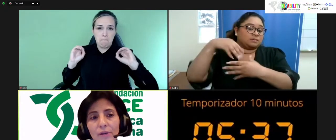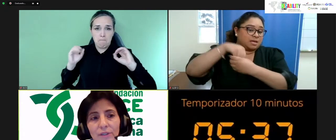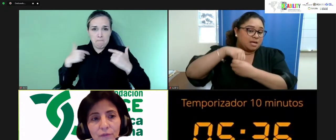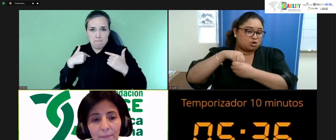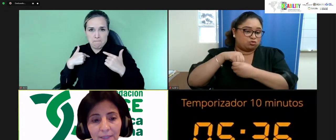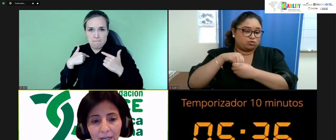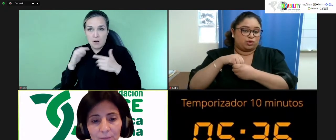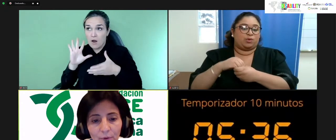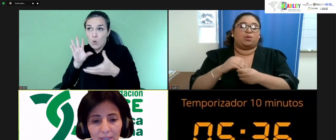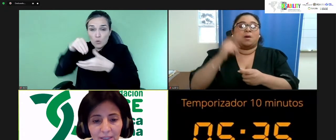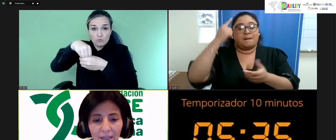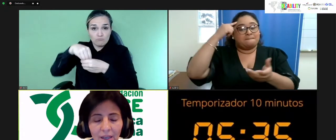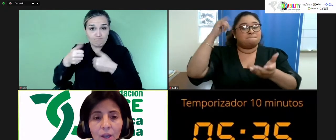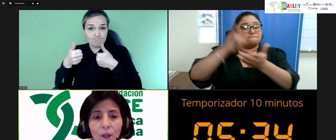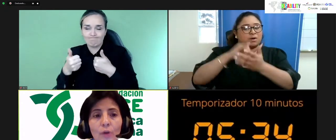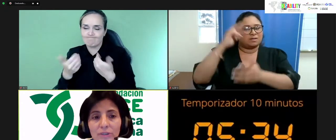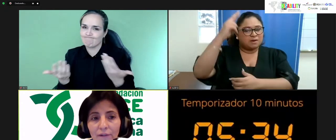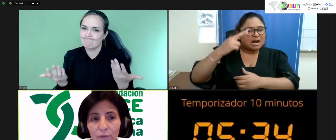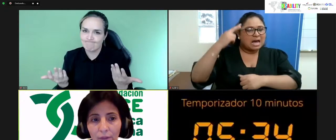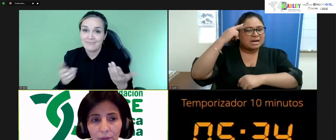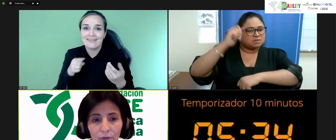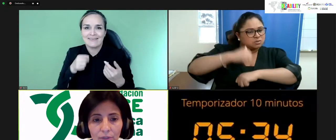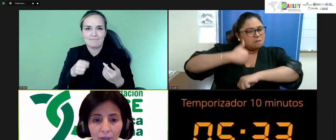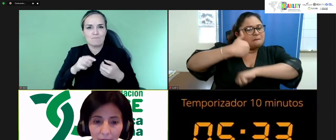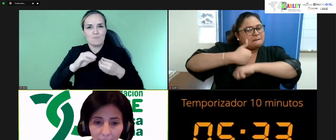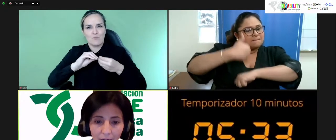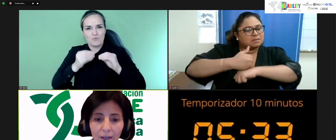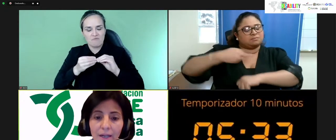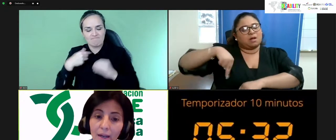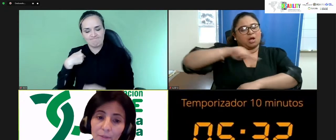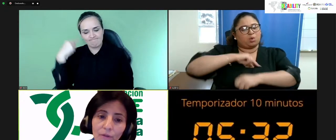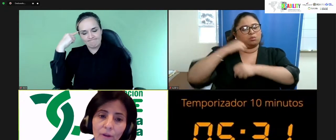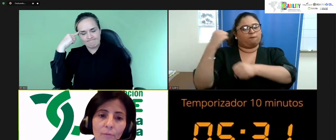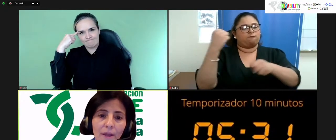be inclusive one of the fundamental